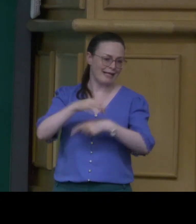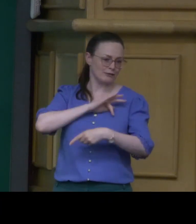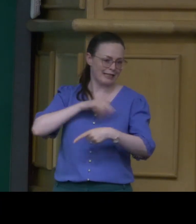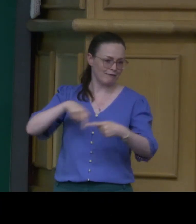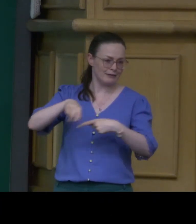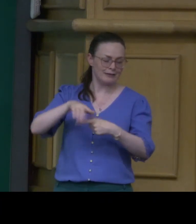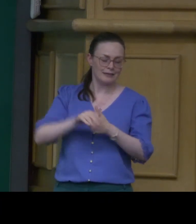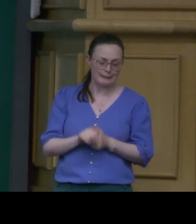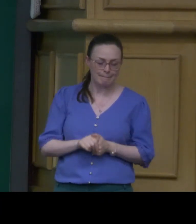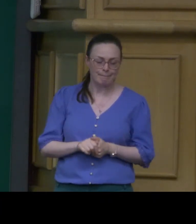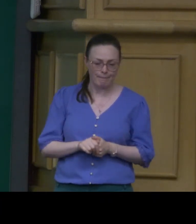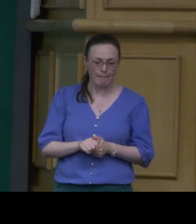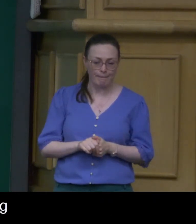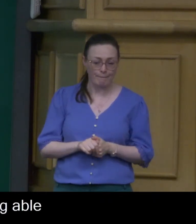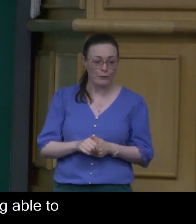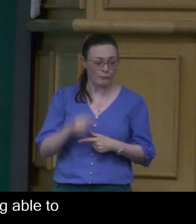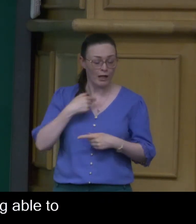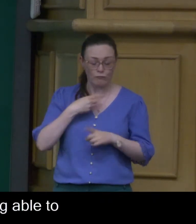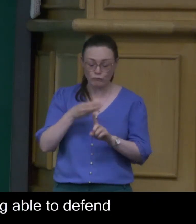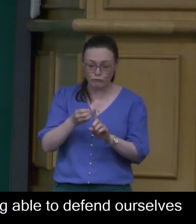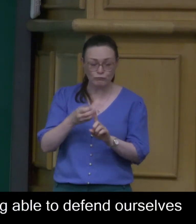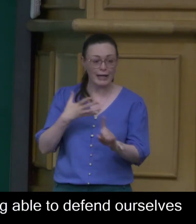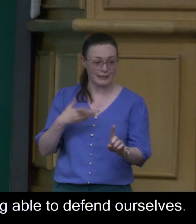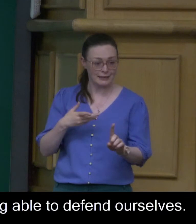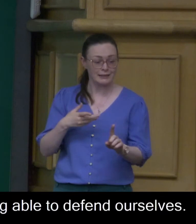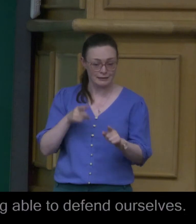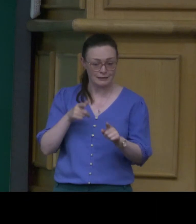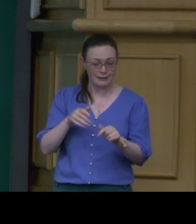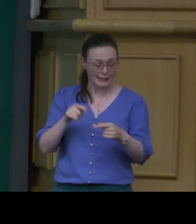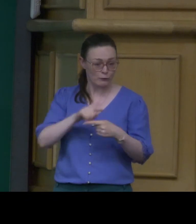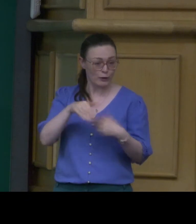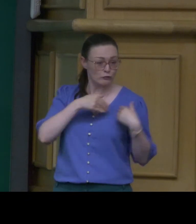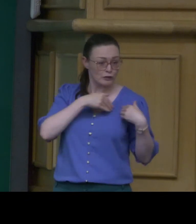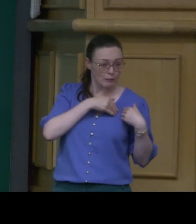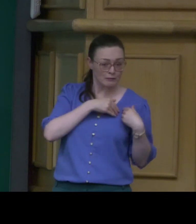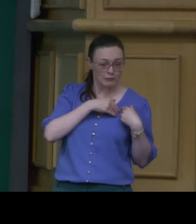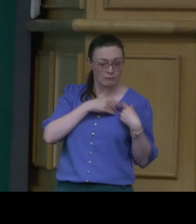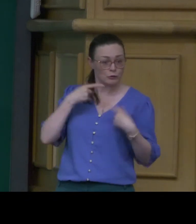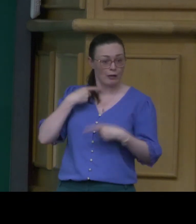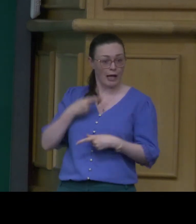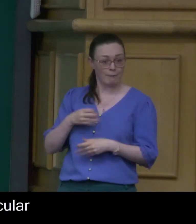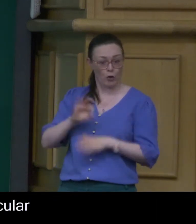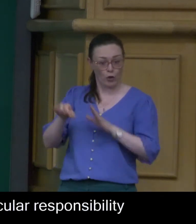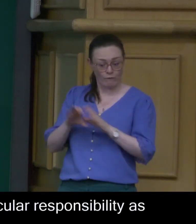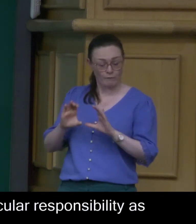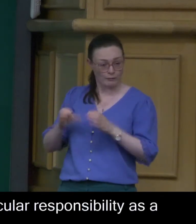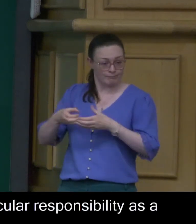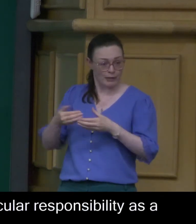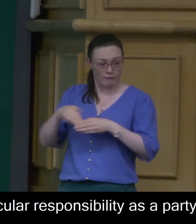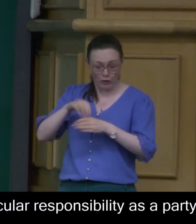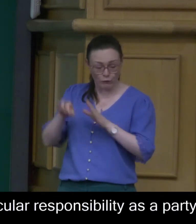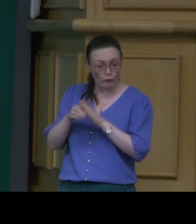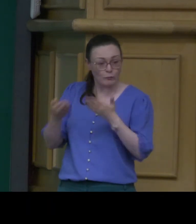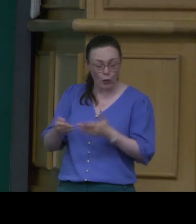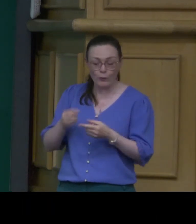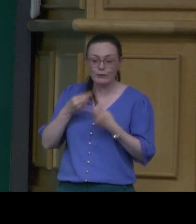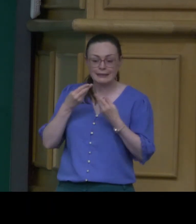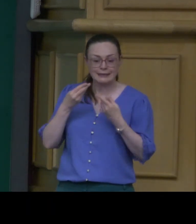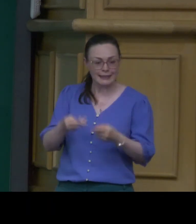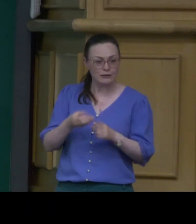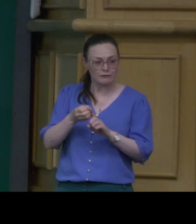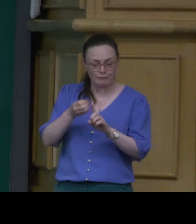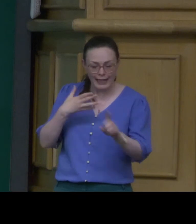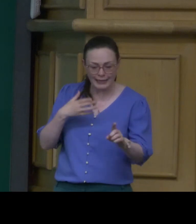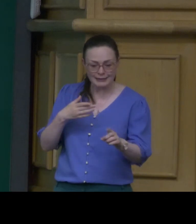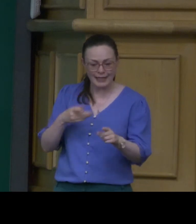ourselves, we absolutely recognise, and we have a particular responsibility as a party of government, in government at this time, that our defence